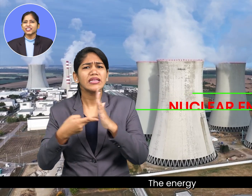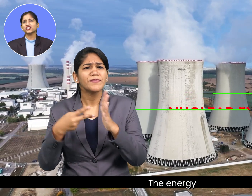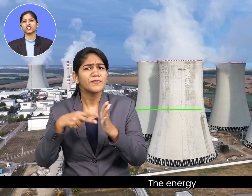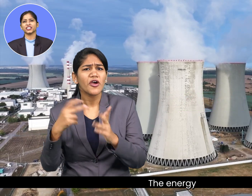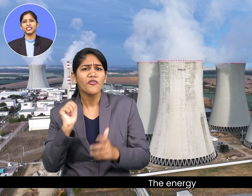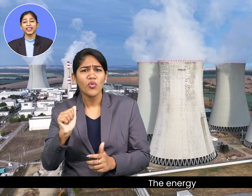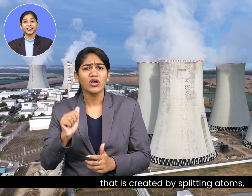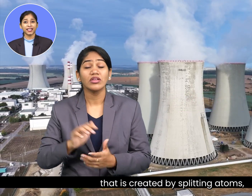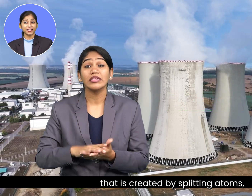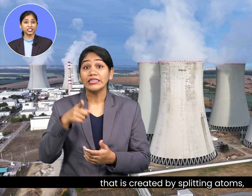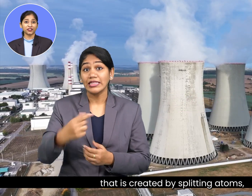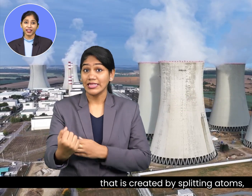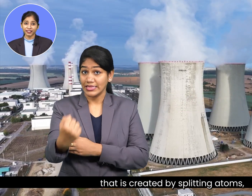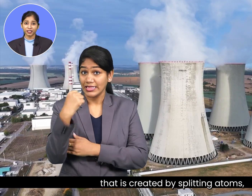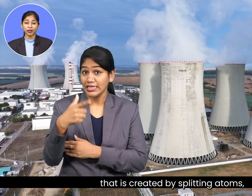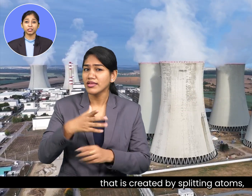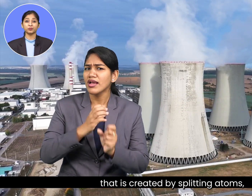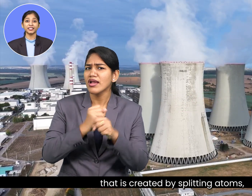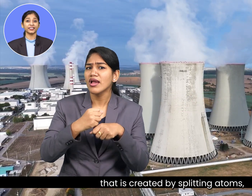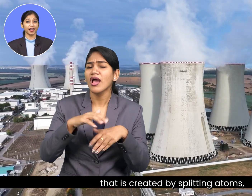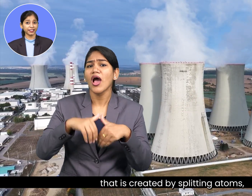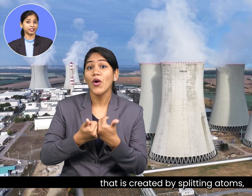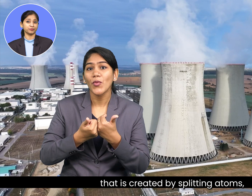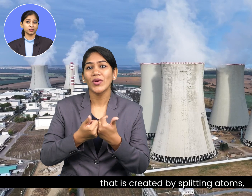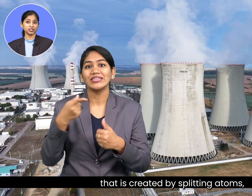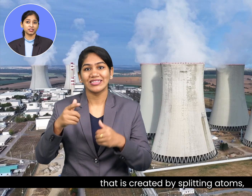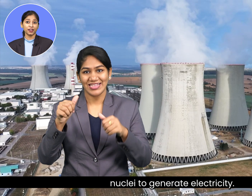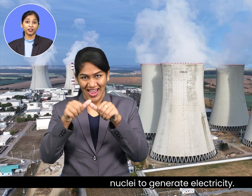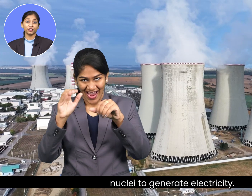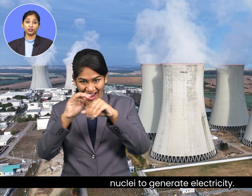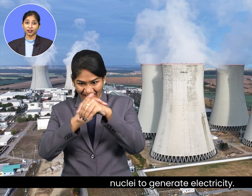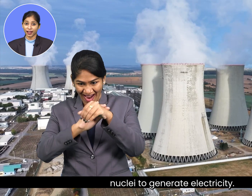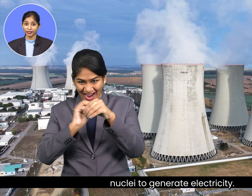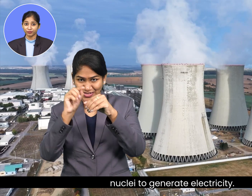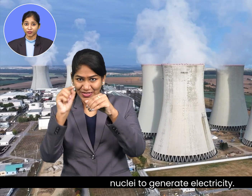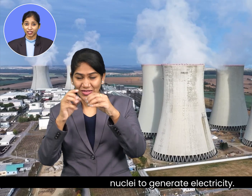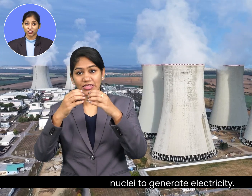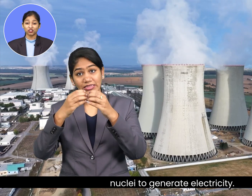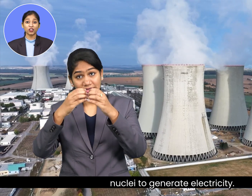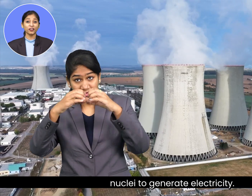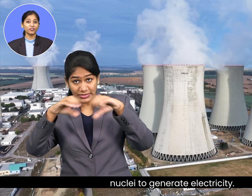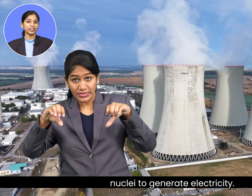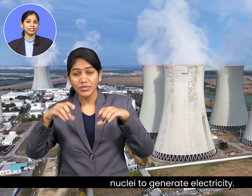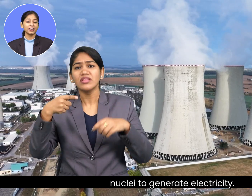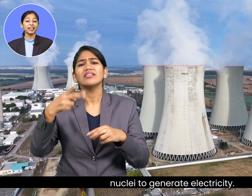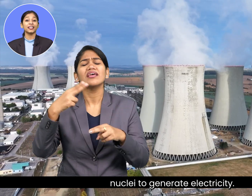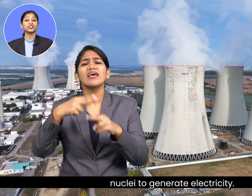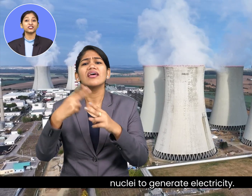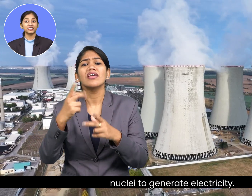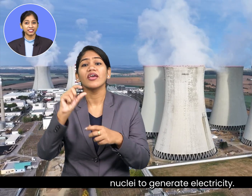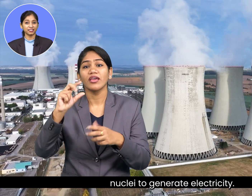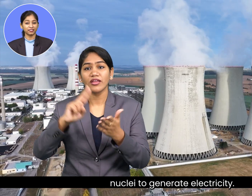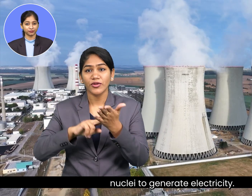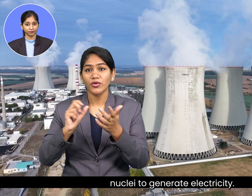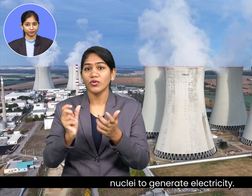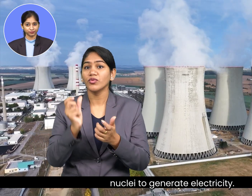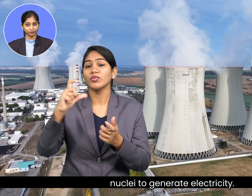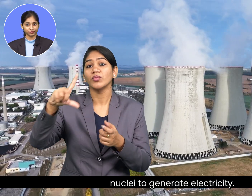The energy that is created by splitting atoms, nuclei, to generate